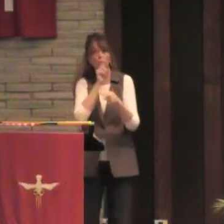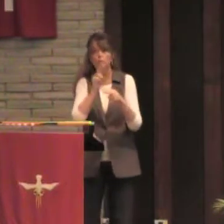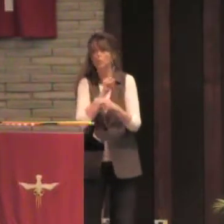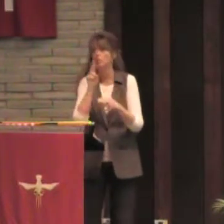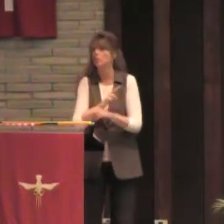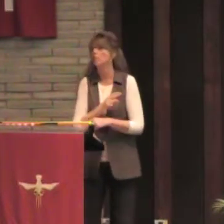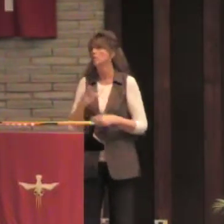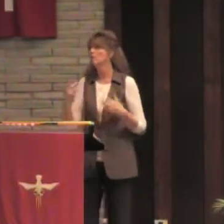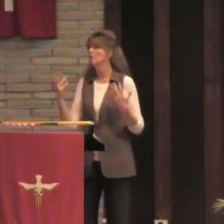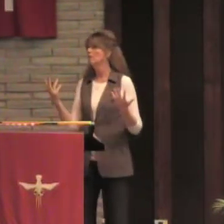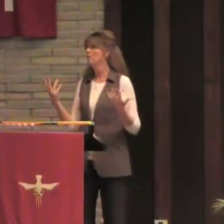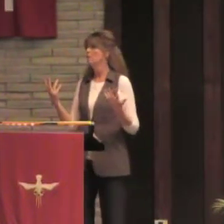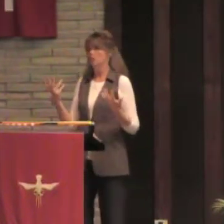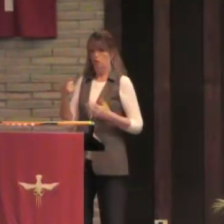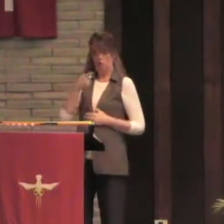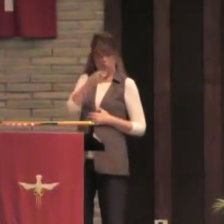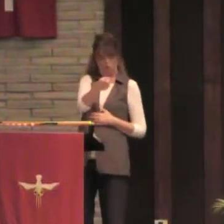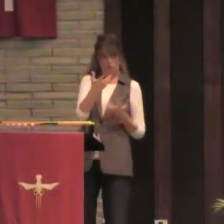What was their favorite verse?